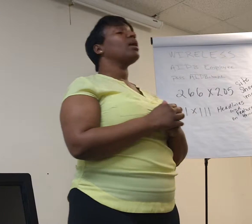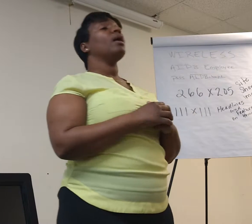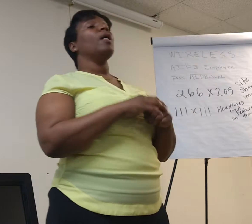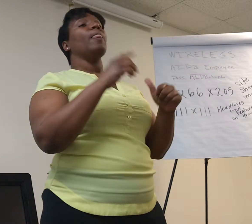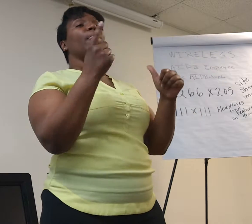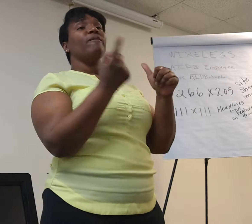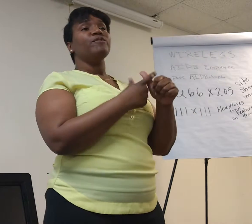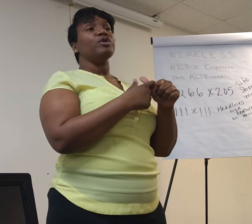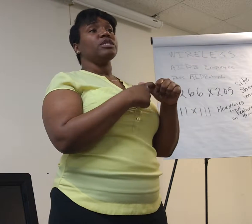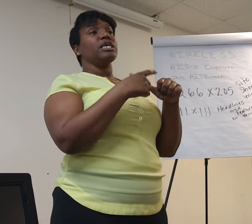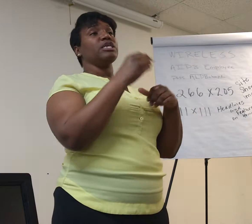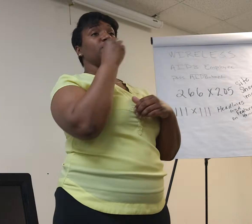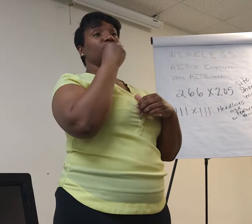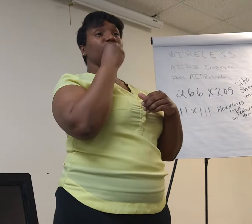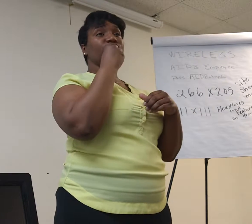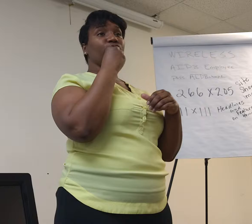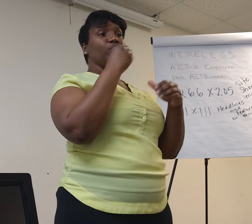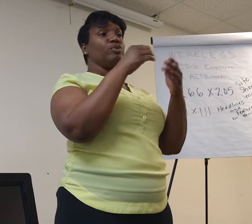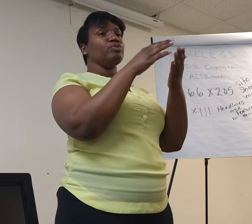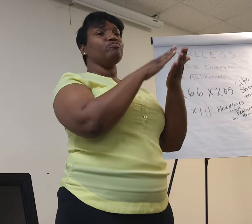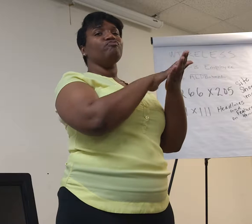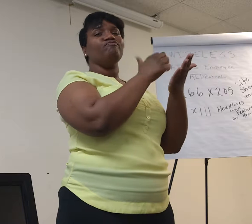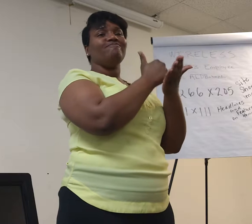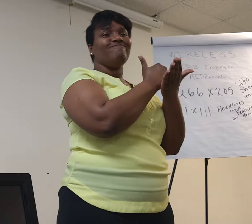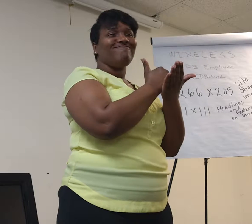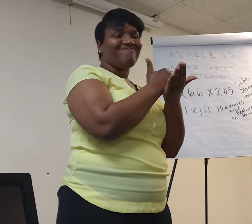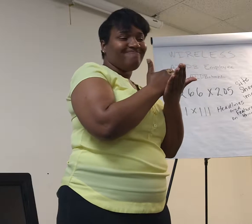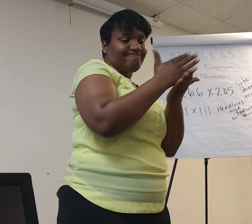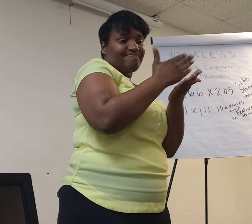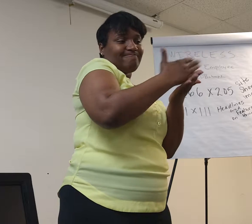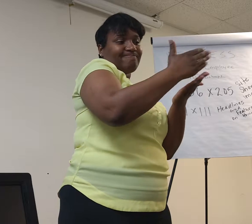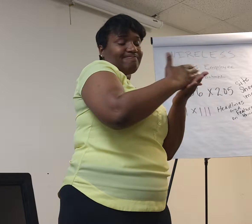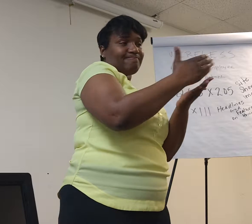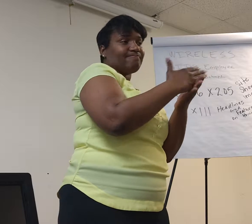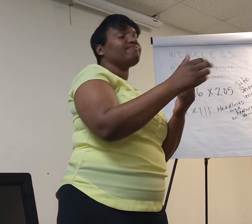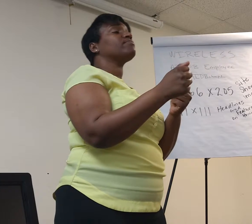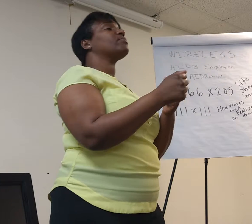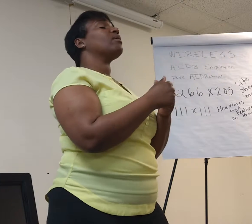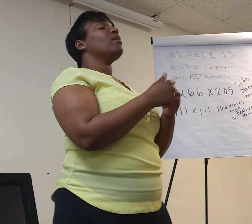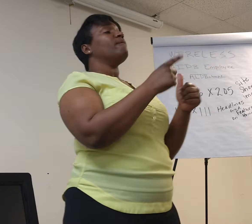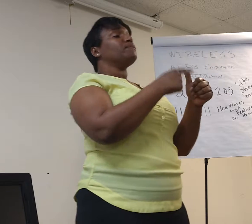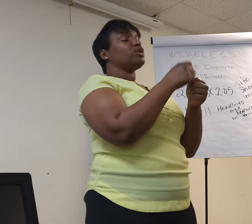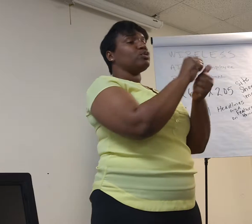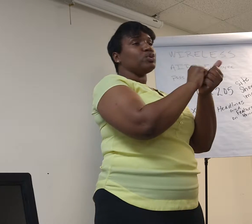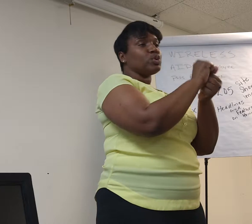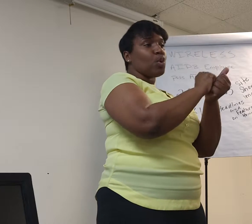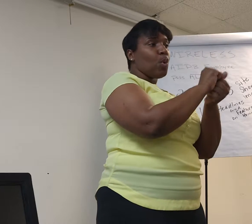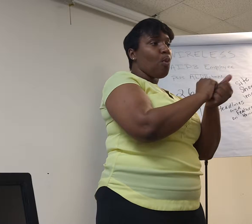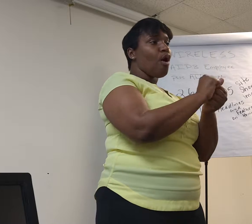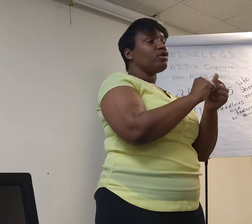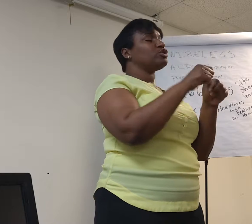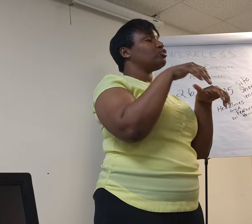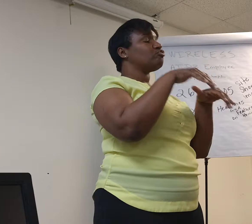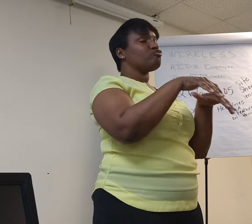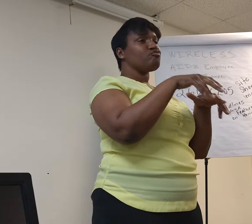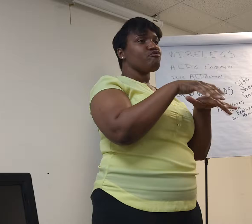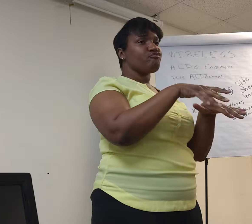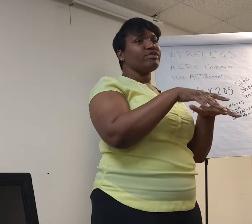surface. Then you wash, then you rinse, then you sanitize, and then you air dry.